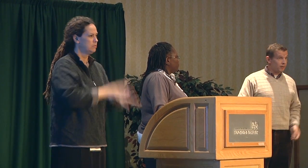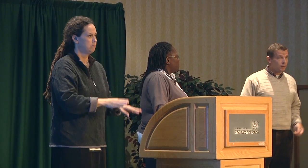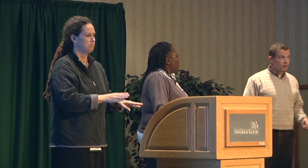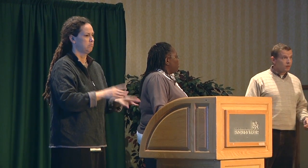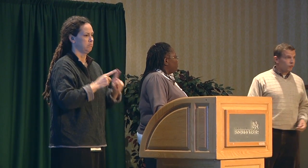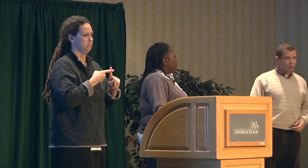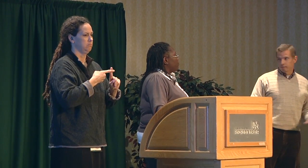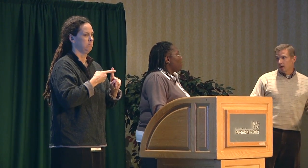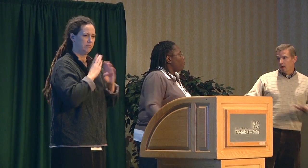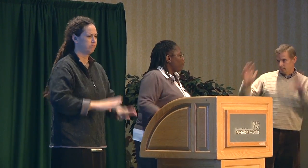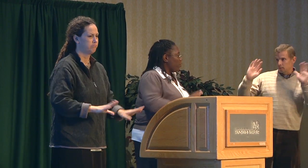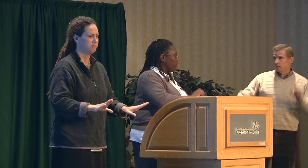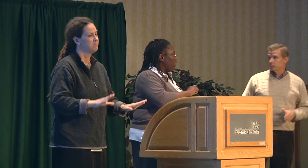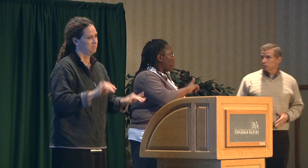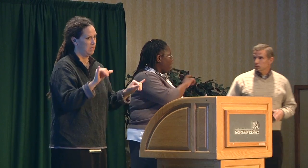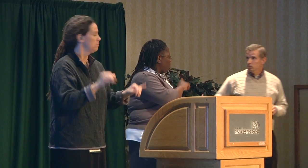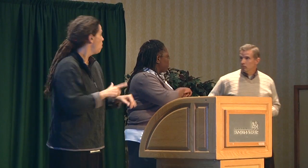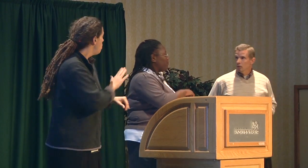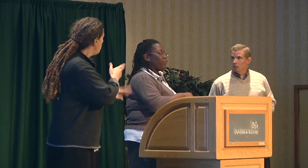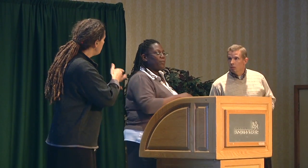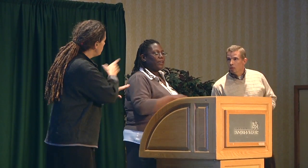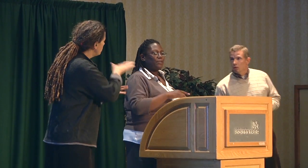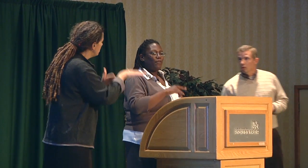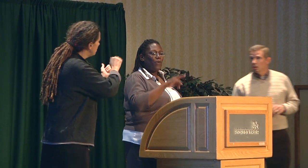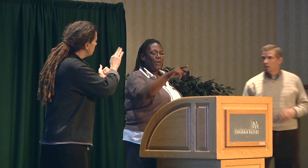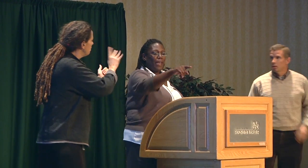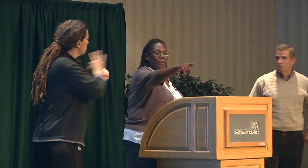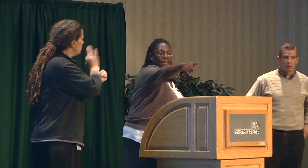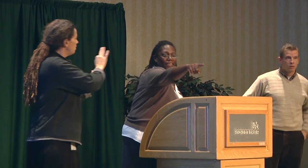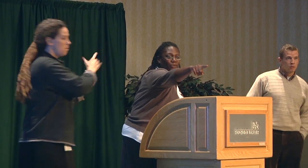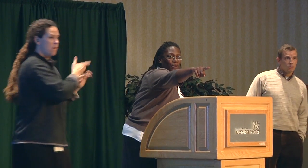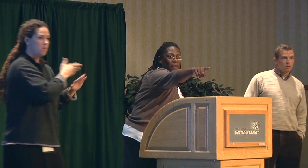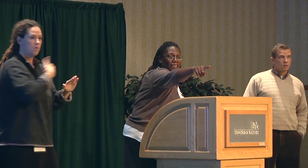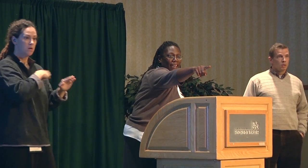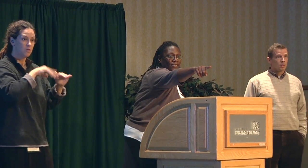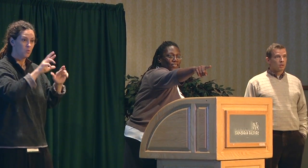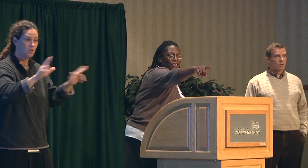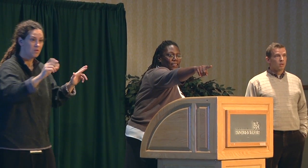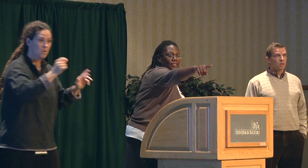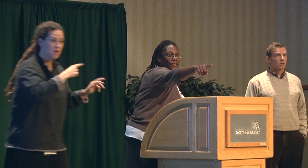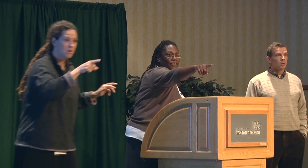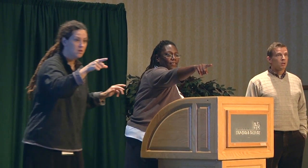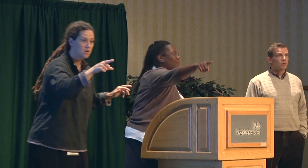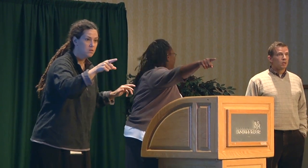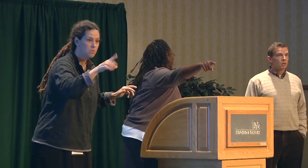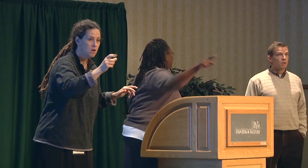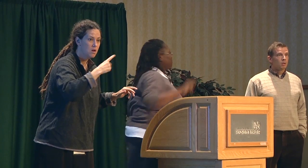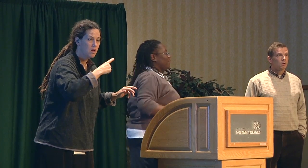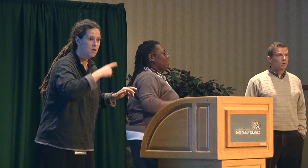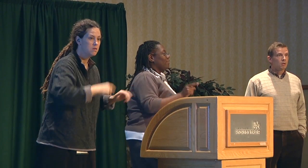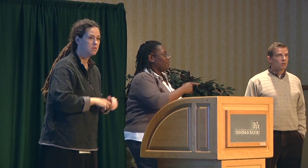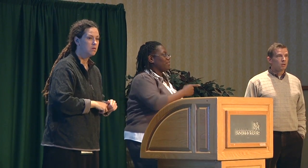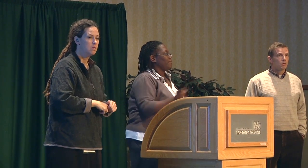same way. So, Before you leave, I have a question for you because before we came in, were you about to ask? I gotta ask a question for the